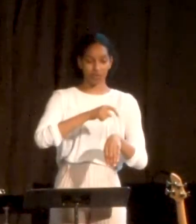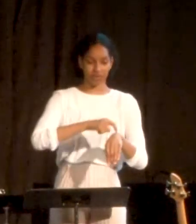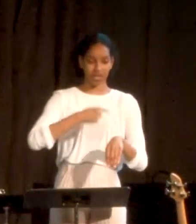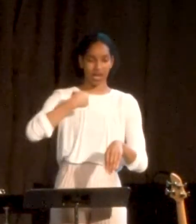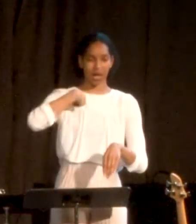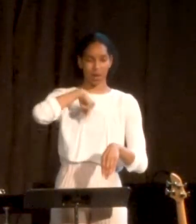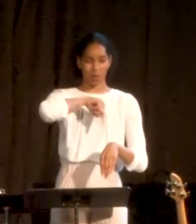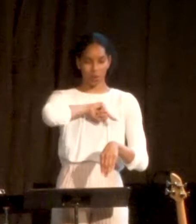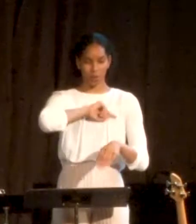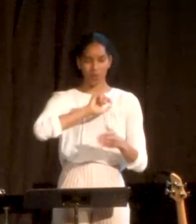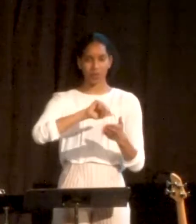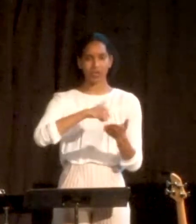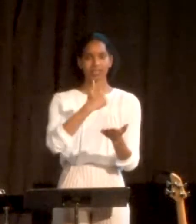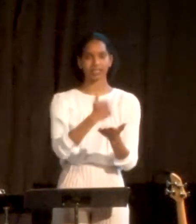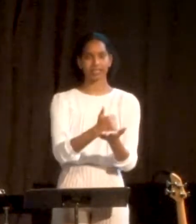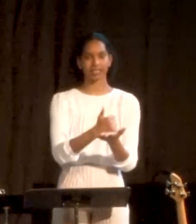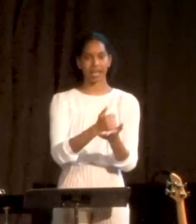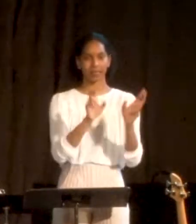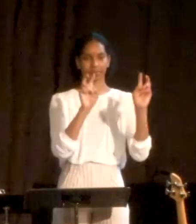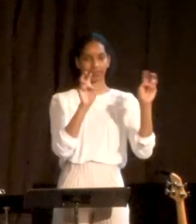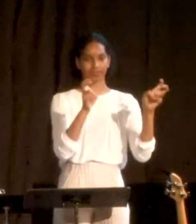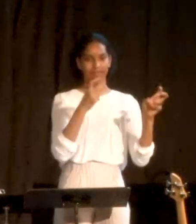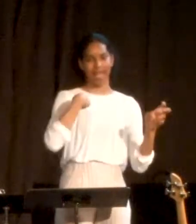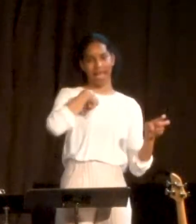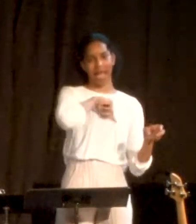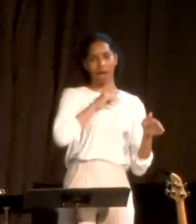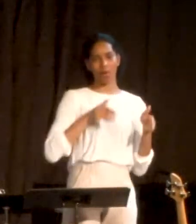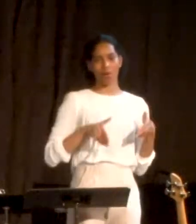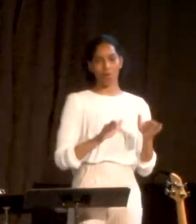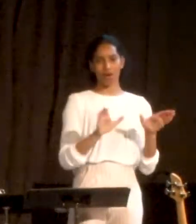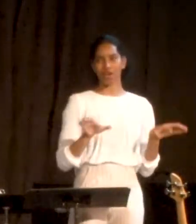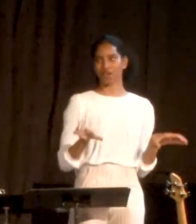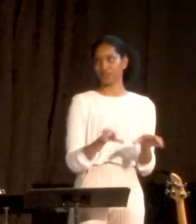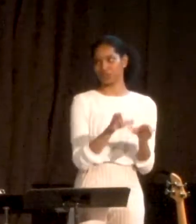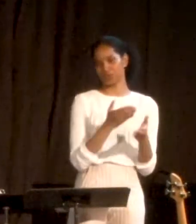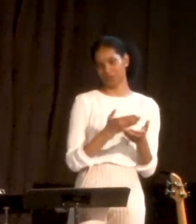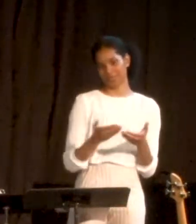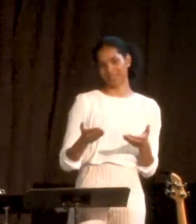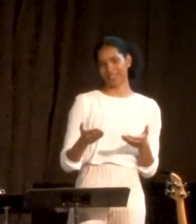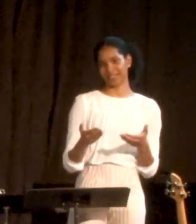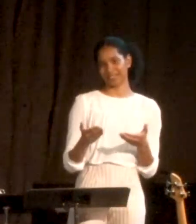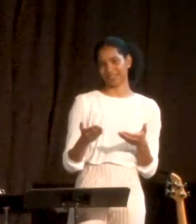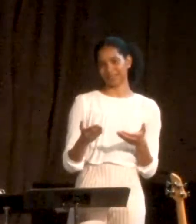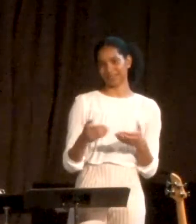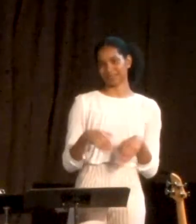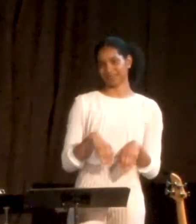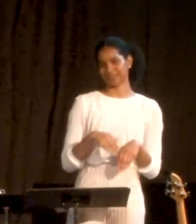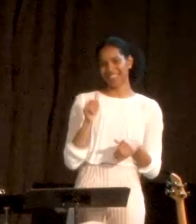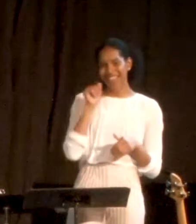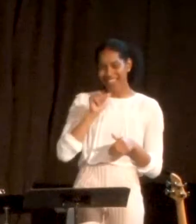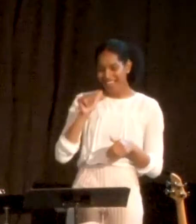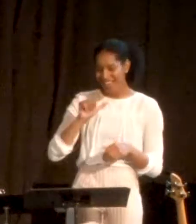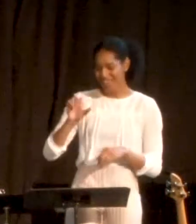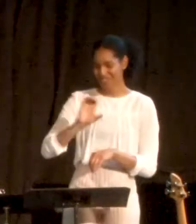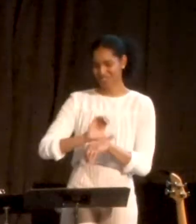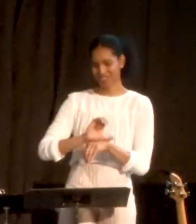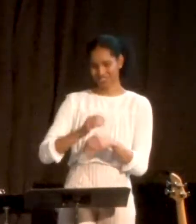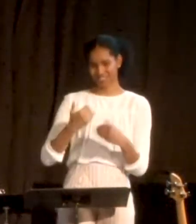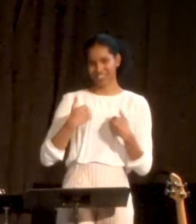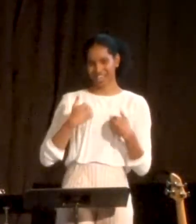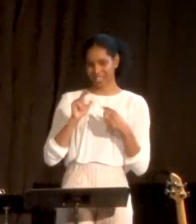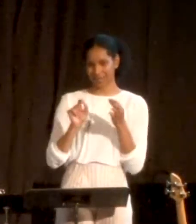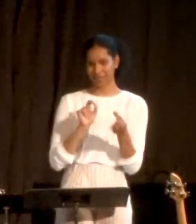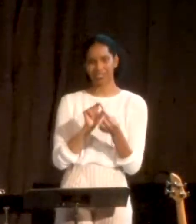of doing things. Y'all know about our way of doing things here? Yeah, every church has got it. Every church, it just